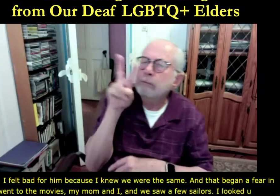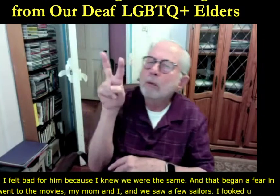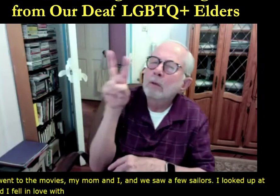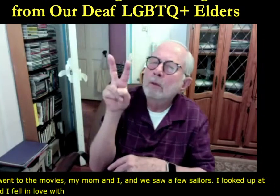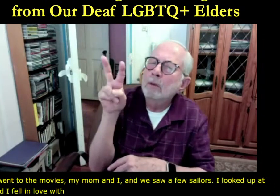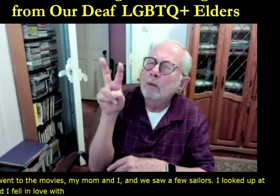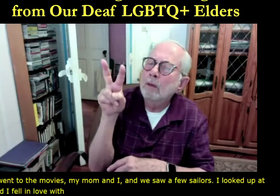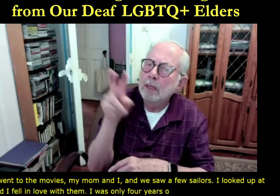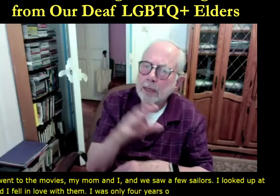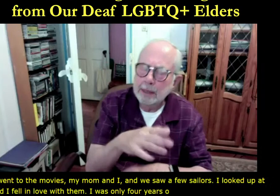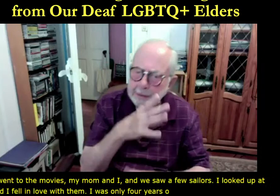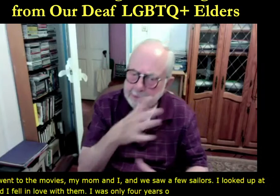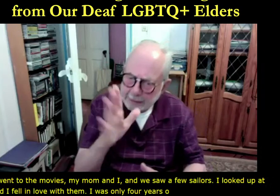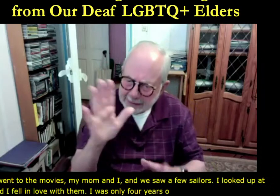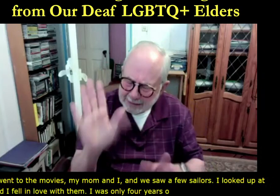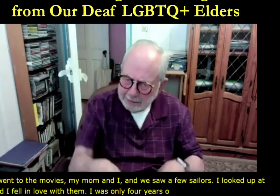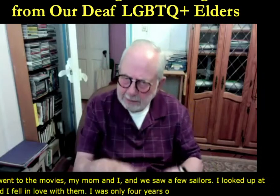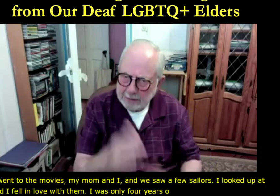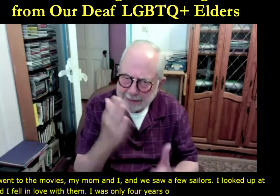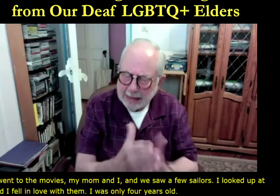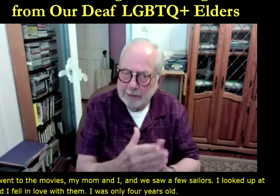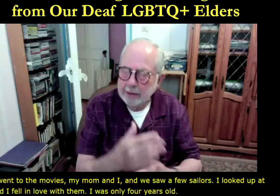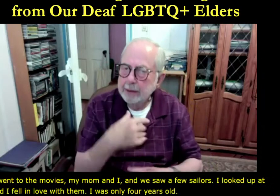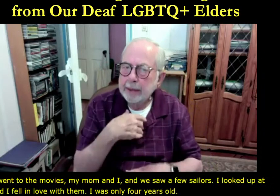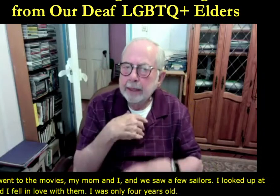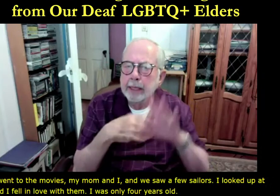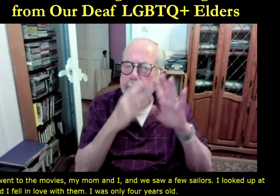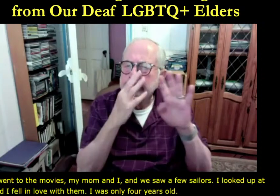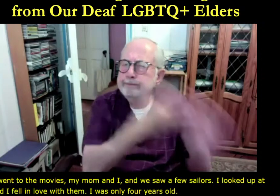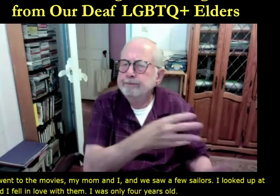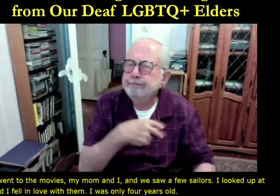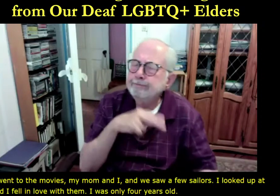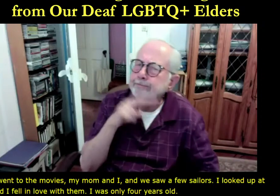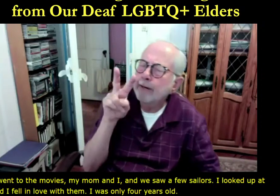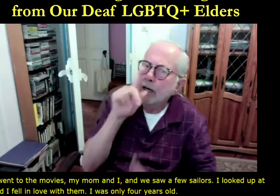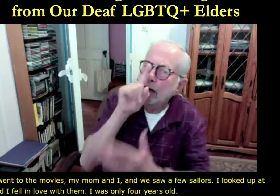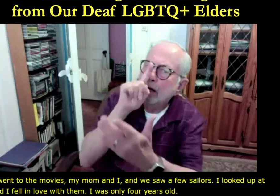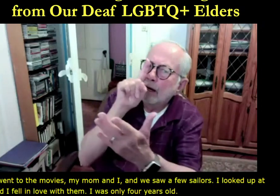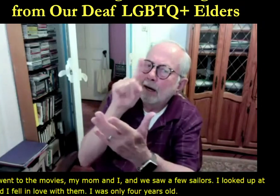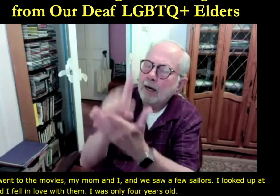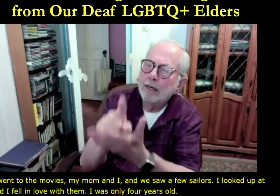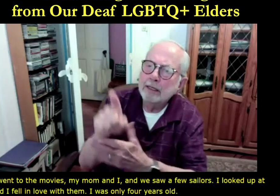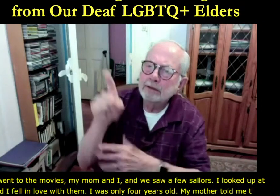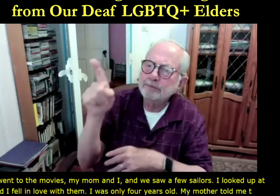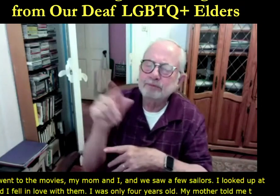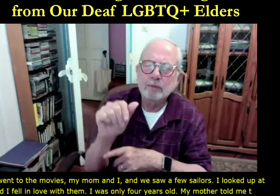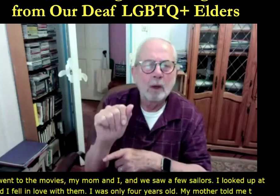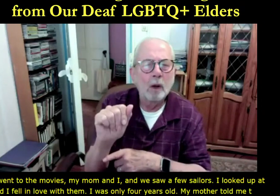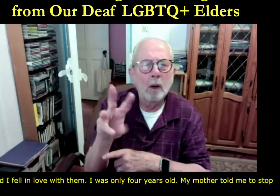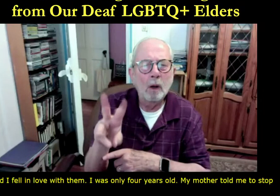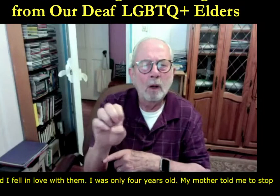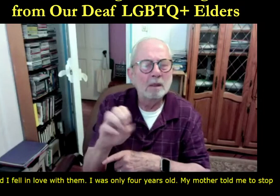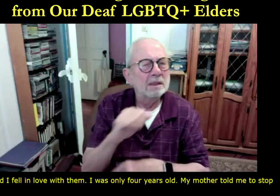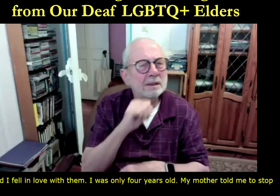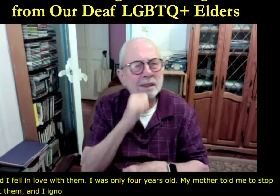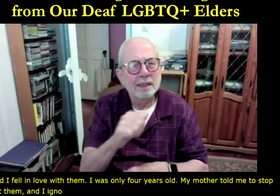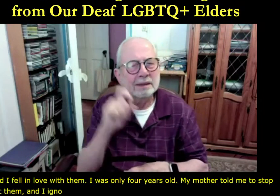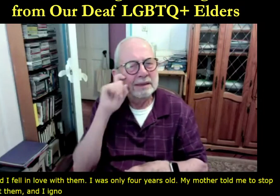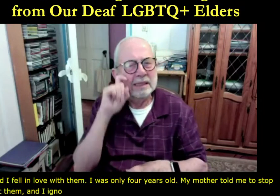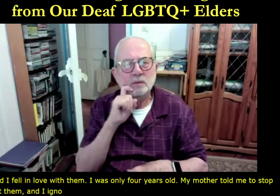them and i ignored her and i kept looking at them and my mother said stop it and i ignored her again i knew i was falling in love with